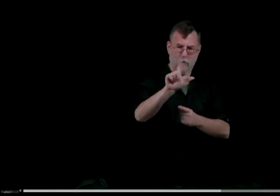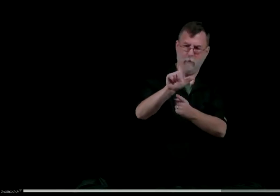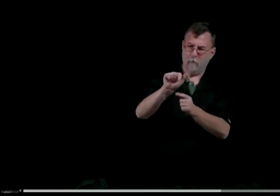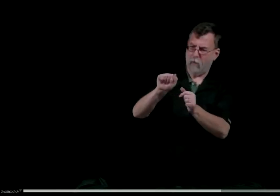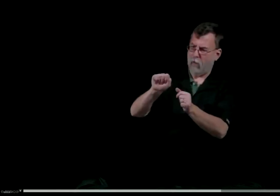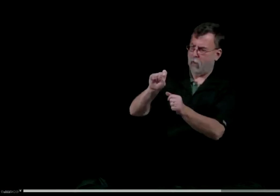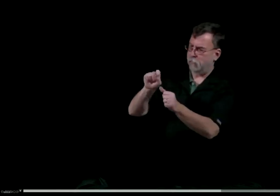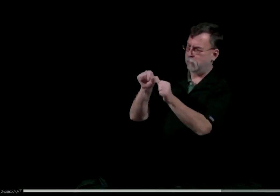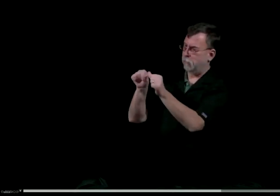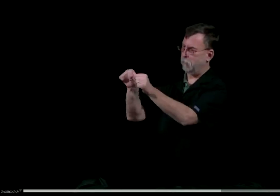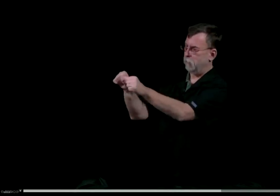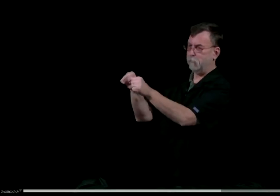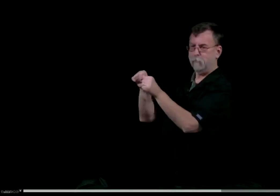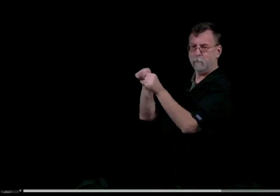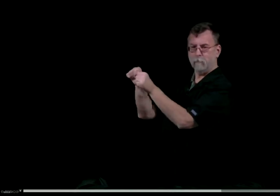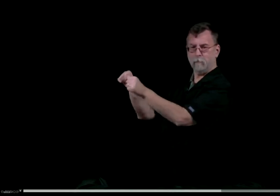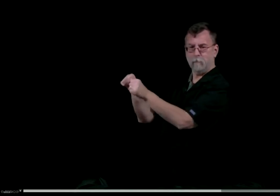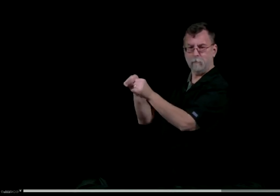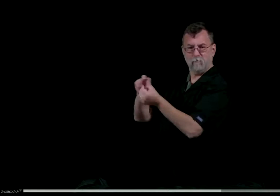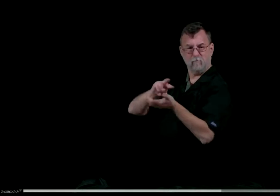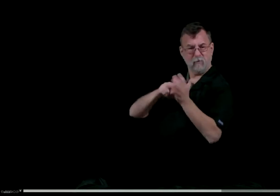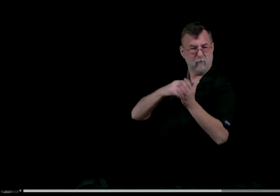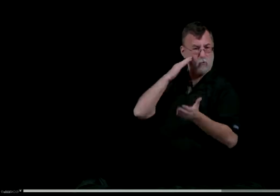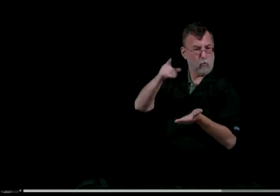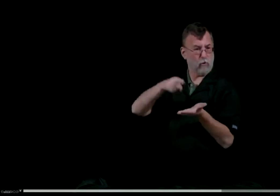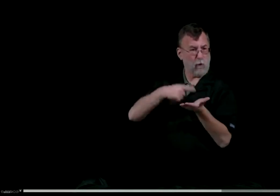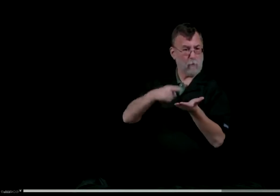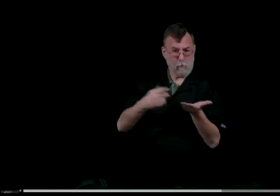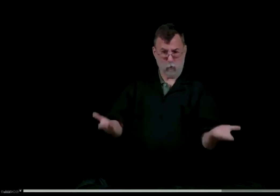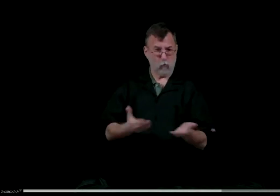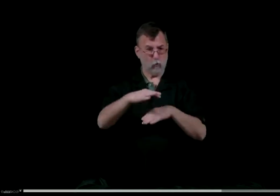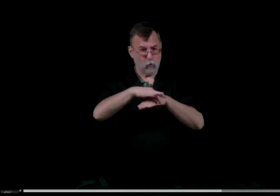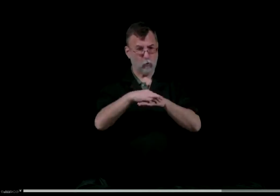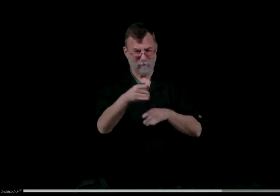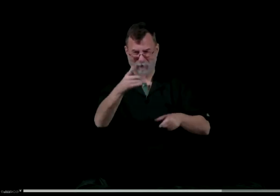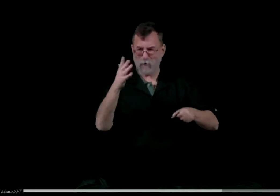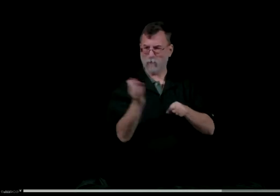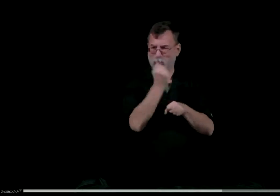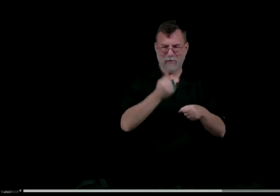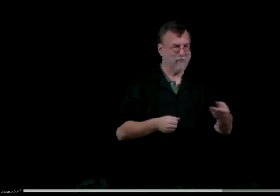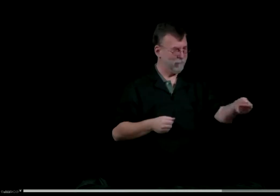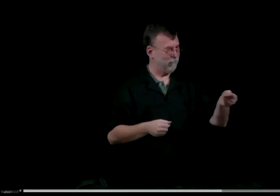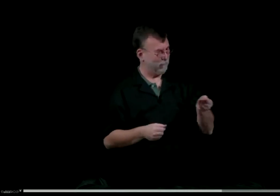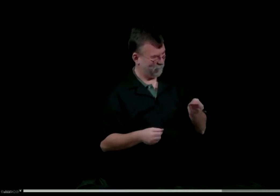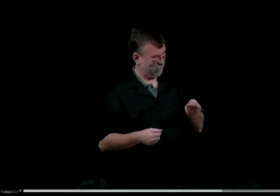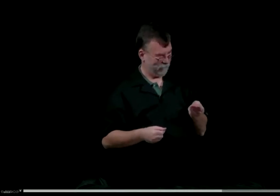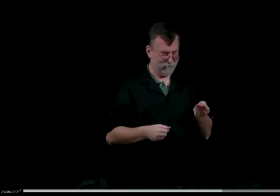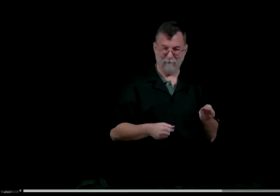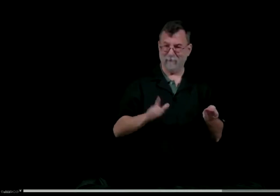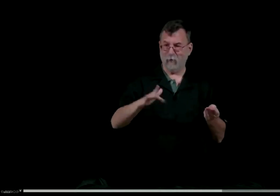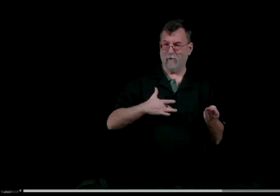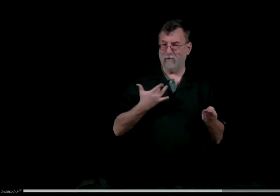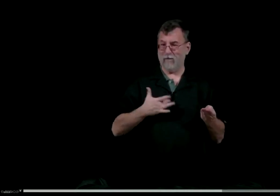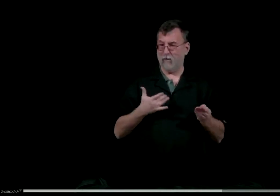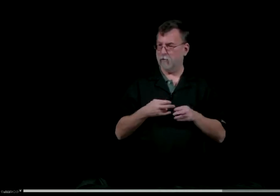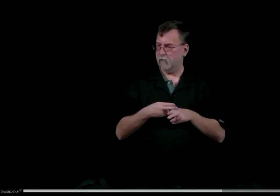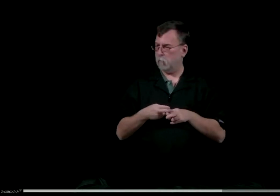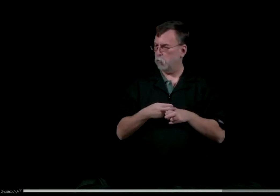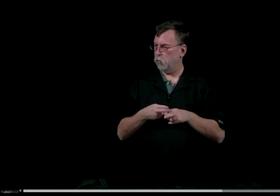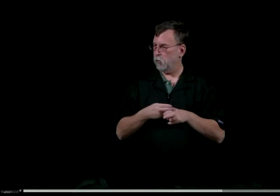The one that lasts forever, it just lasts and lasts. I mean, sometimes here on earth, we win a prize, we get it, we